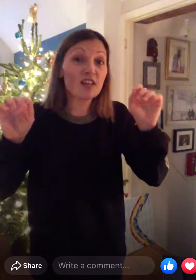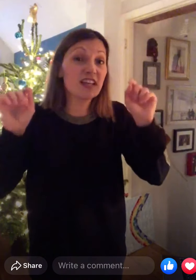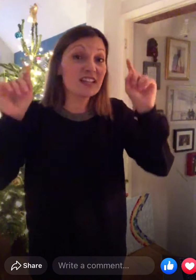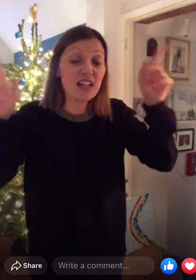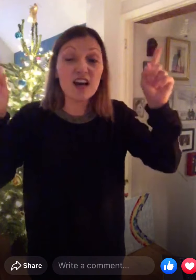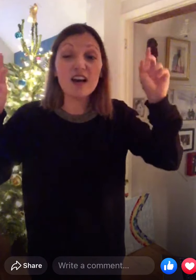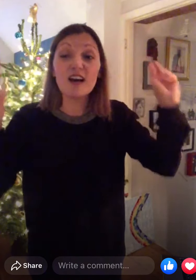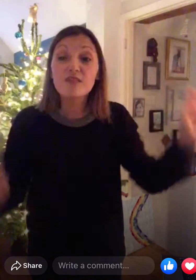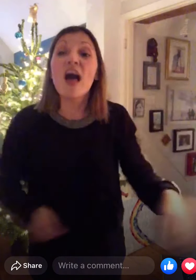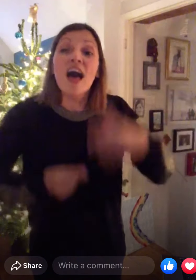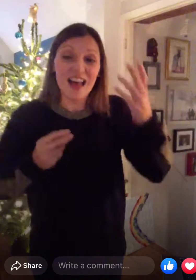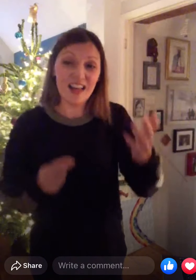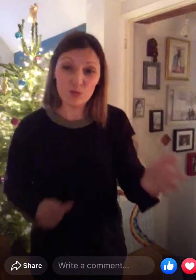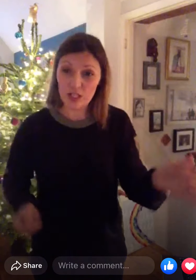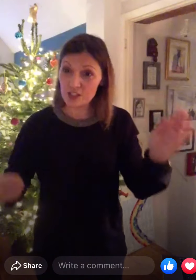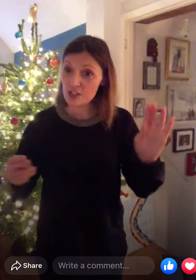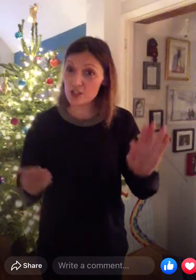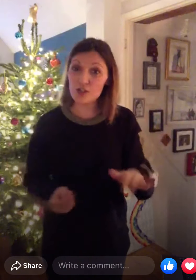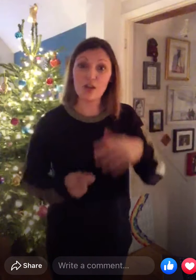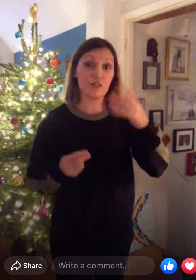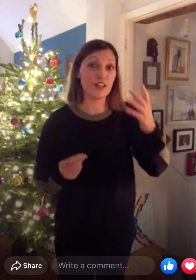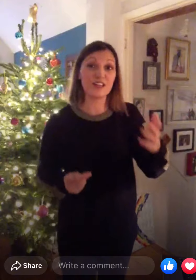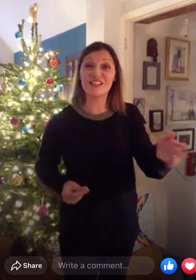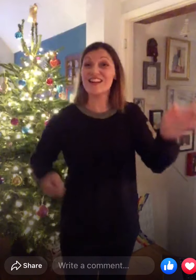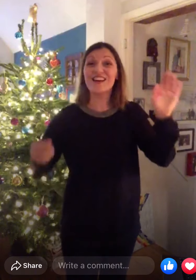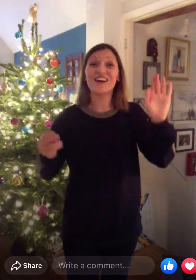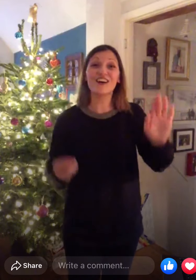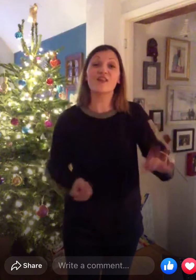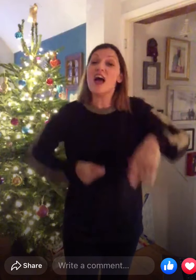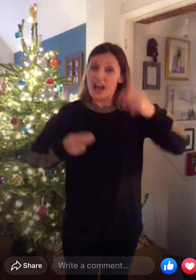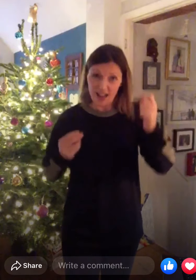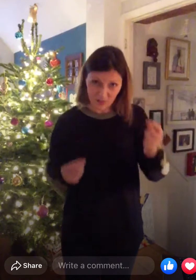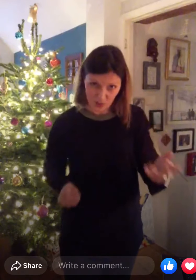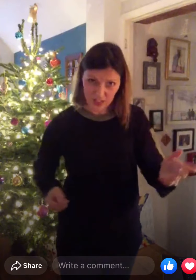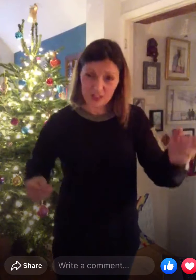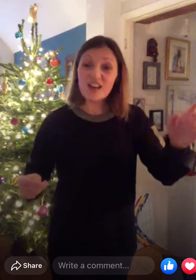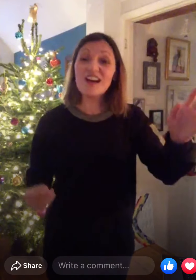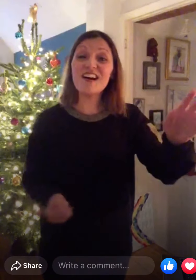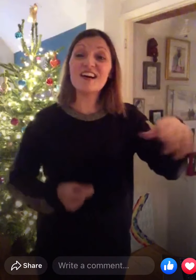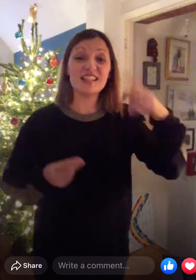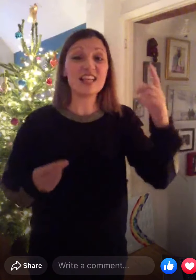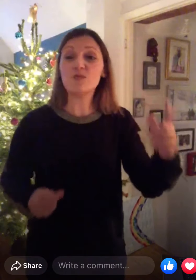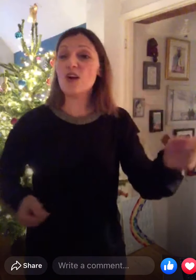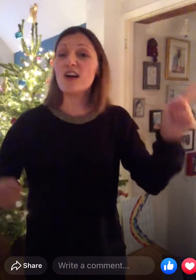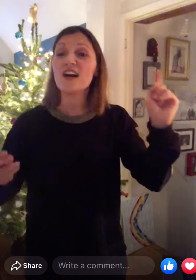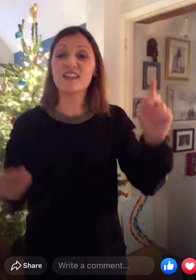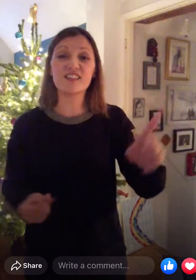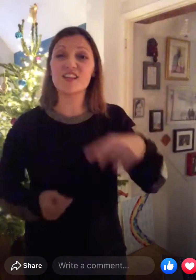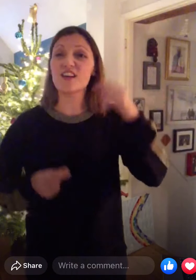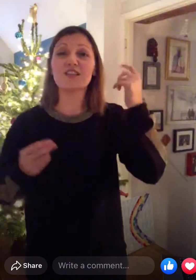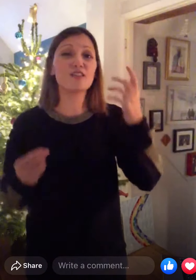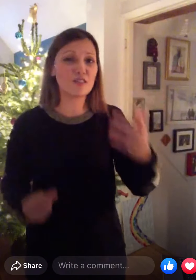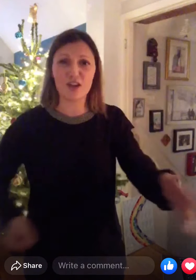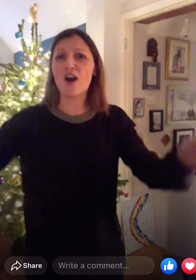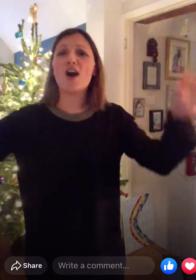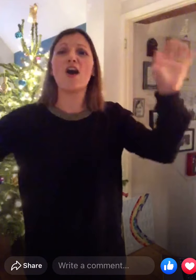his love. And wonders of his love. And wonders of wonders of